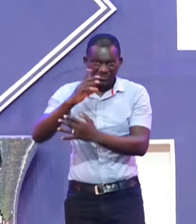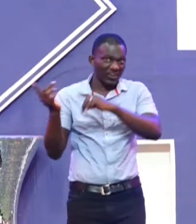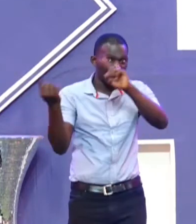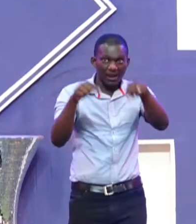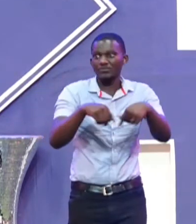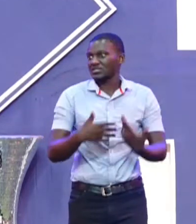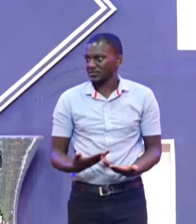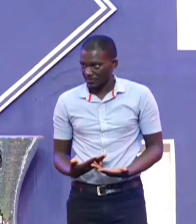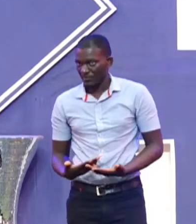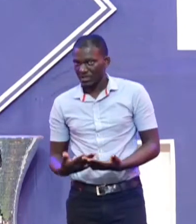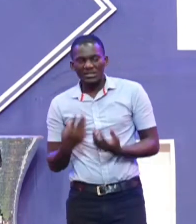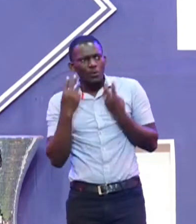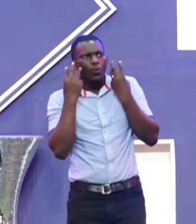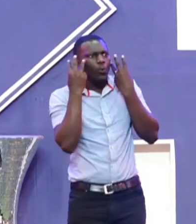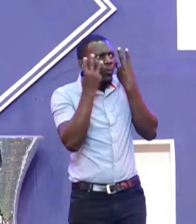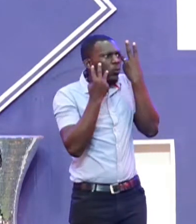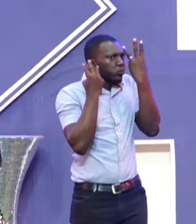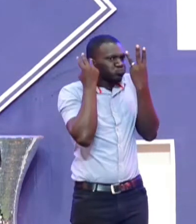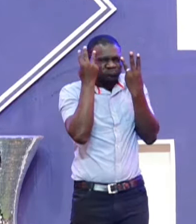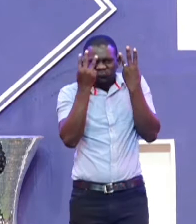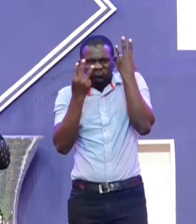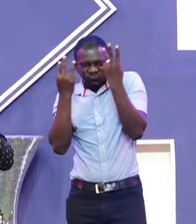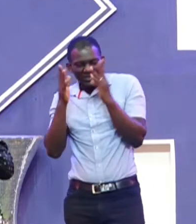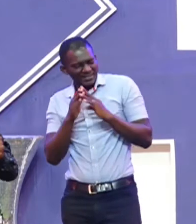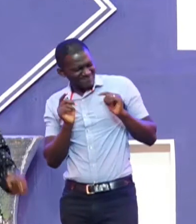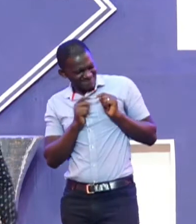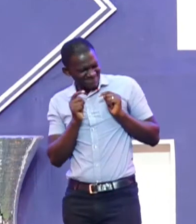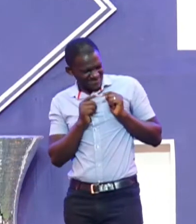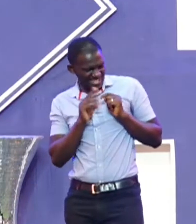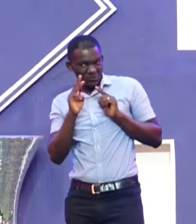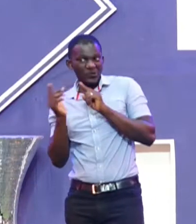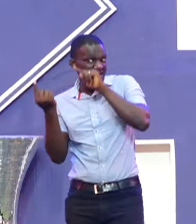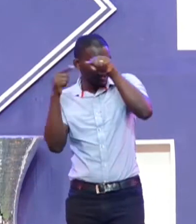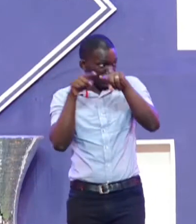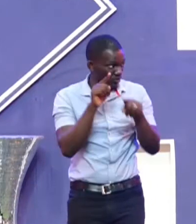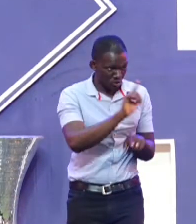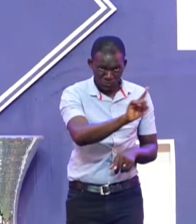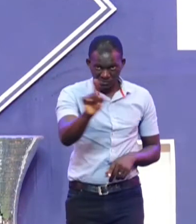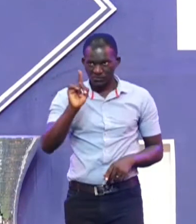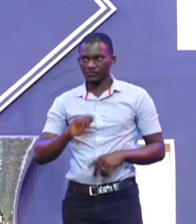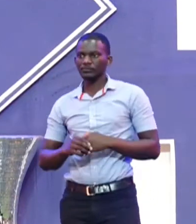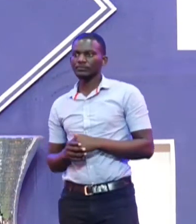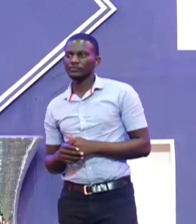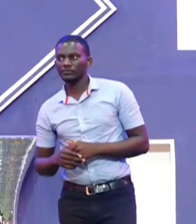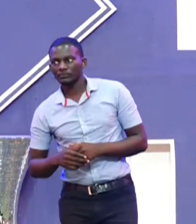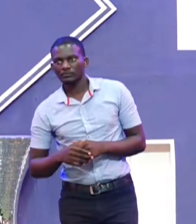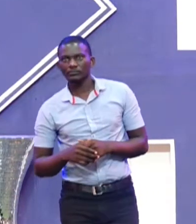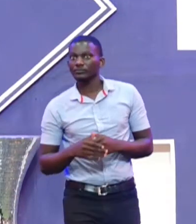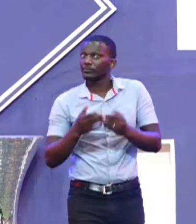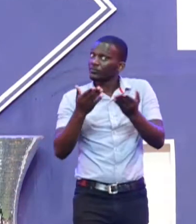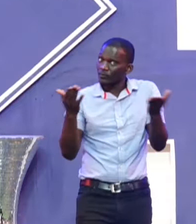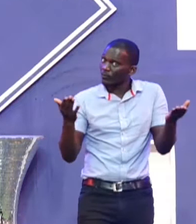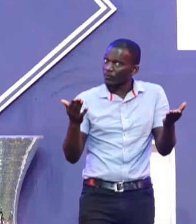wild wind. Okweralikirira nobalagaze. When distress and anguish comes upon